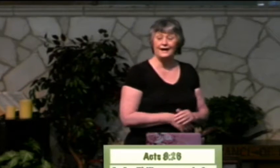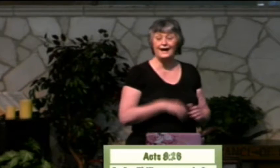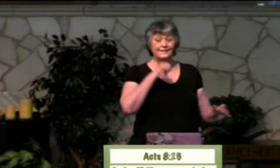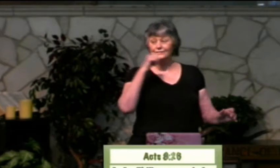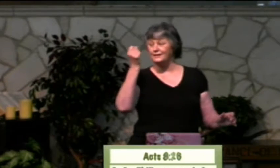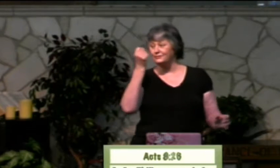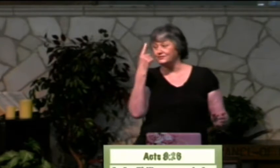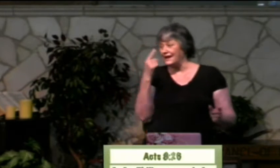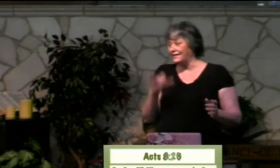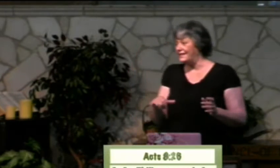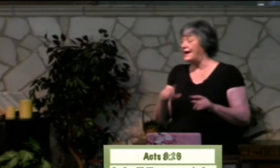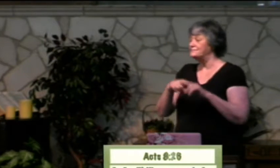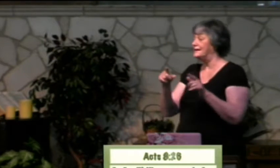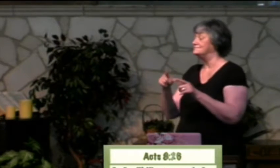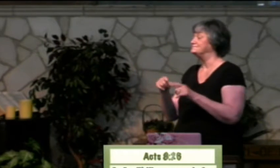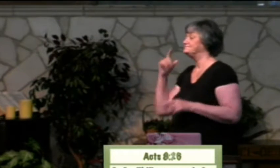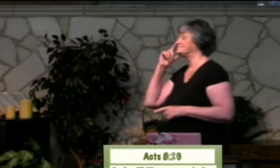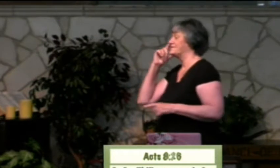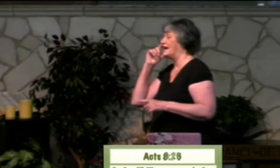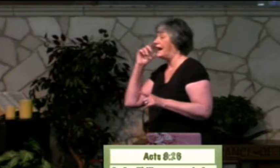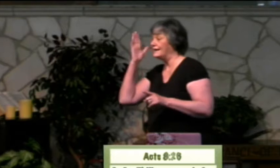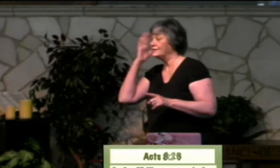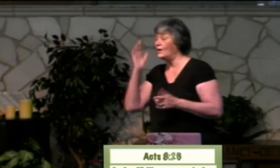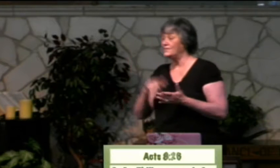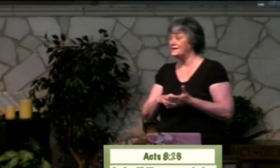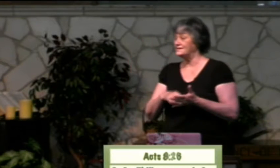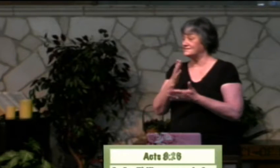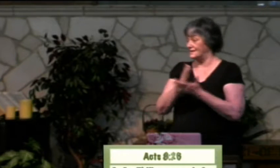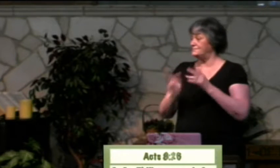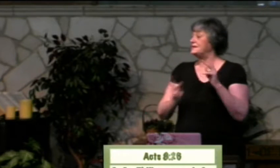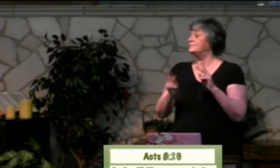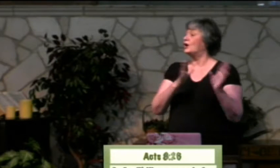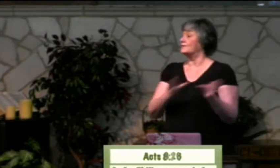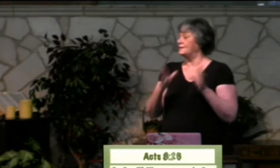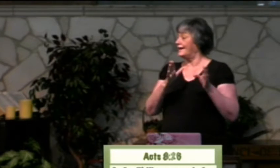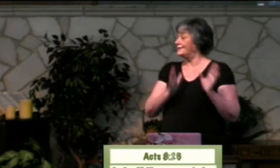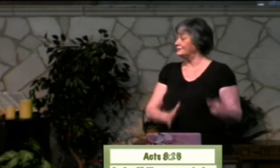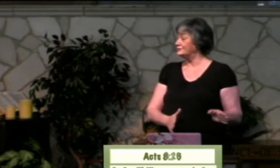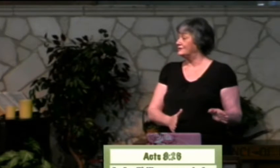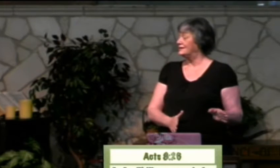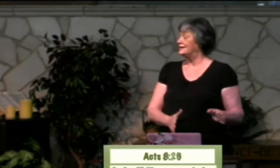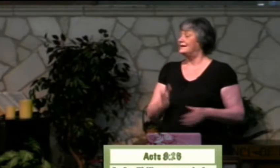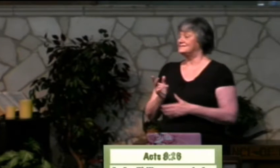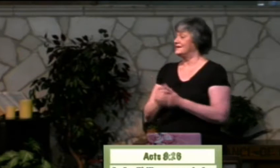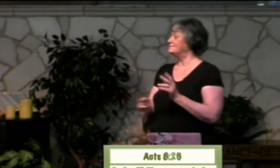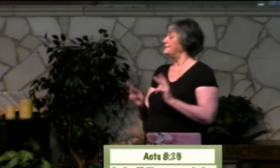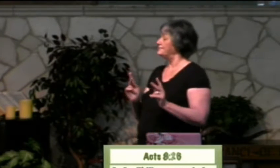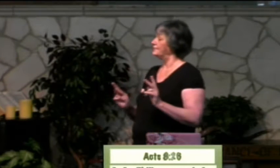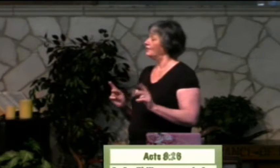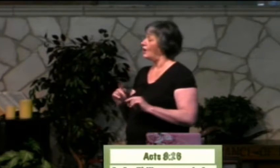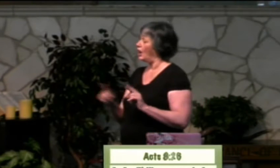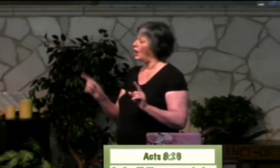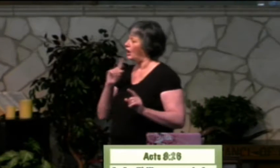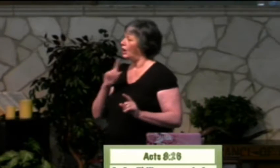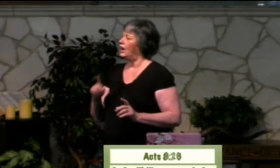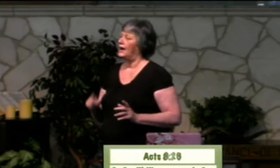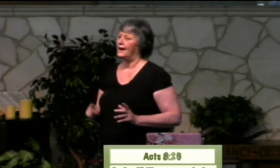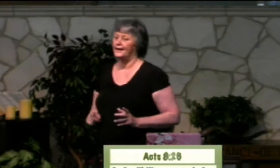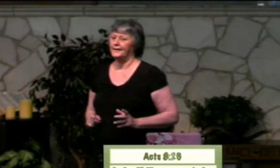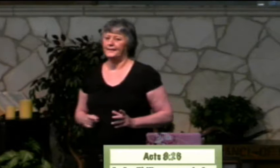I don't understand that, but I know this. Some people are planners, and some people are